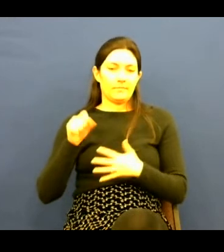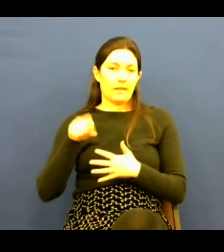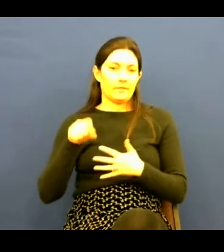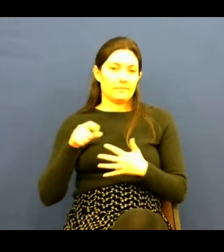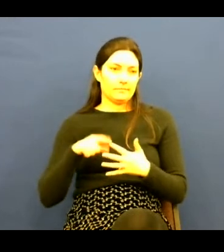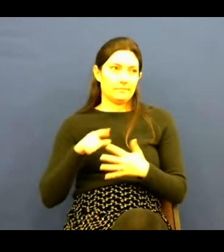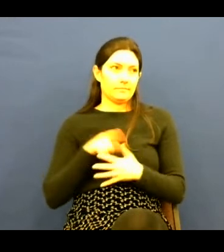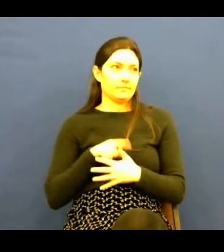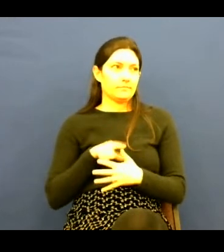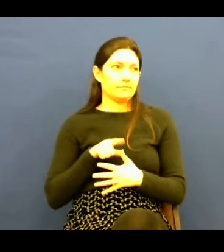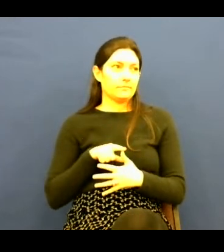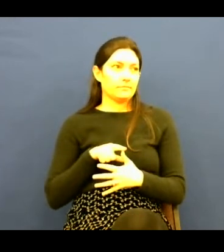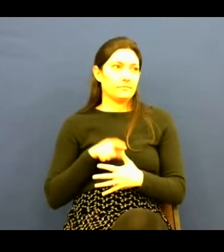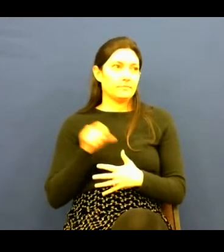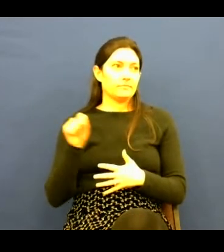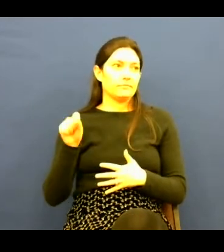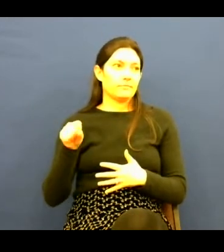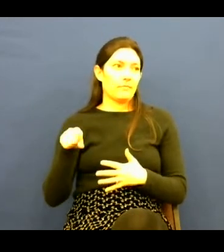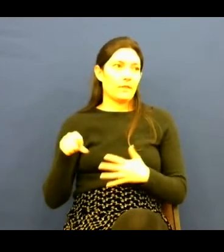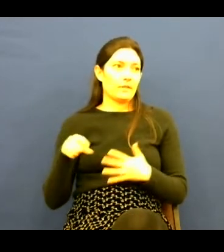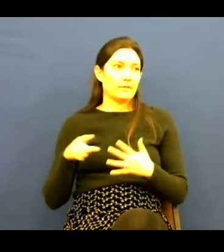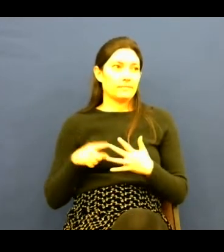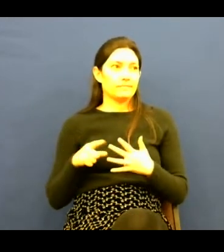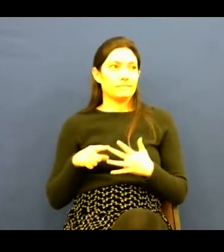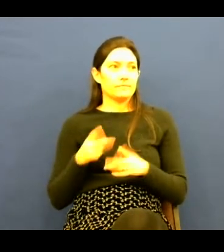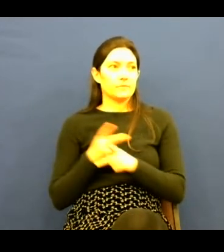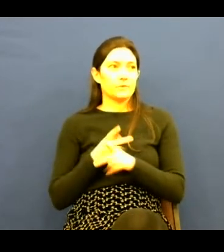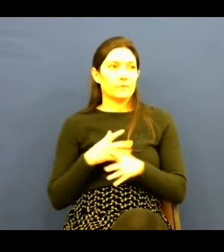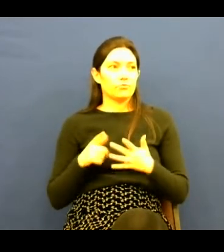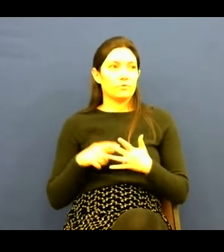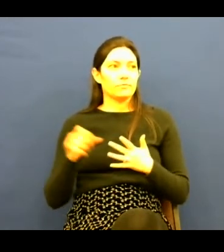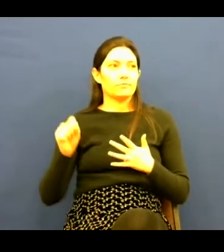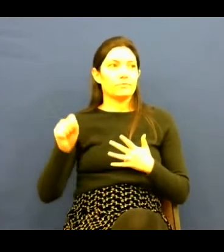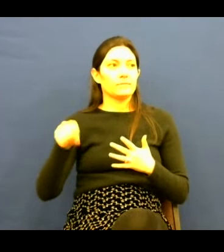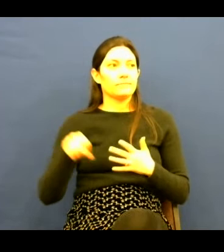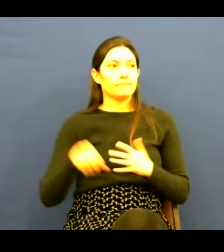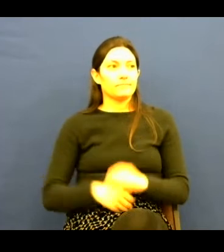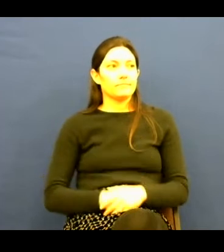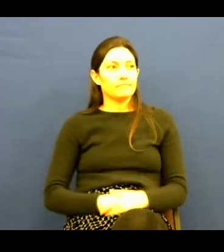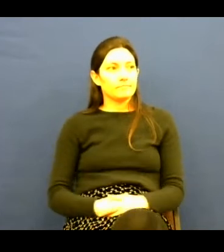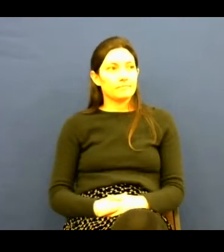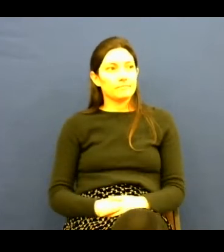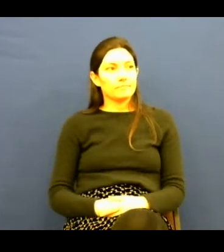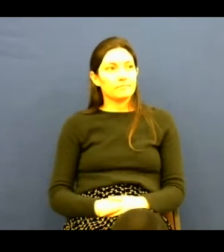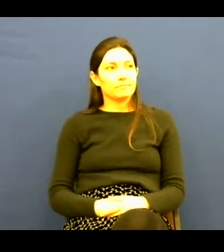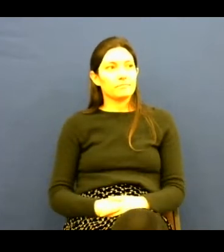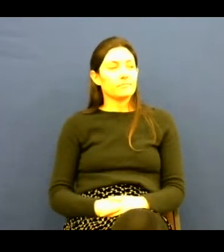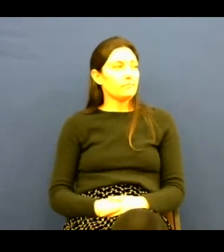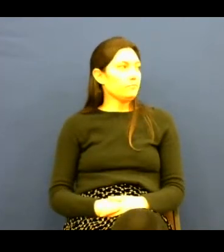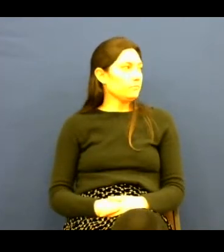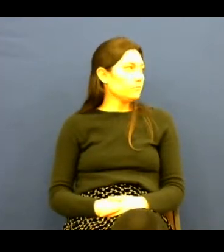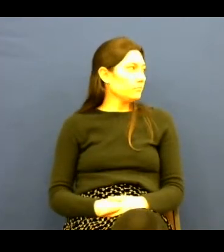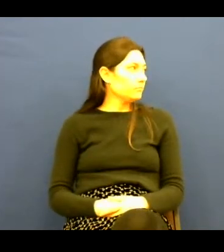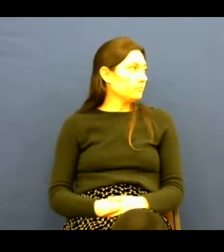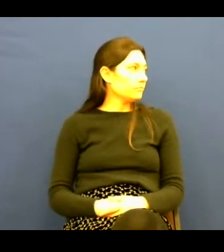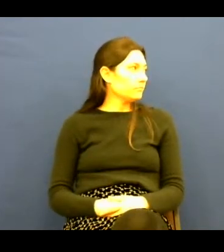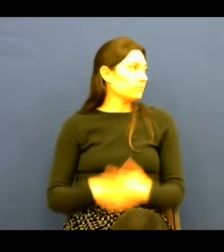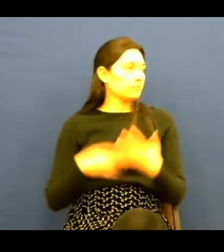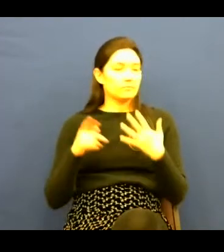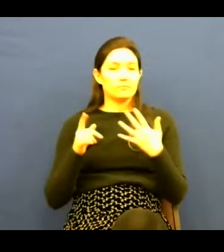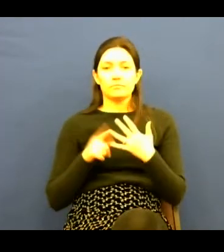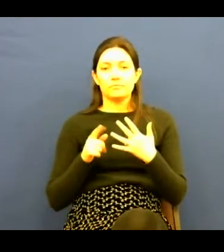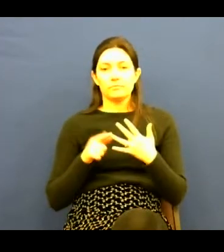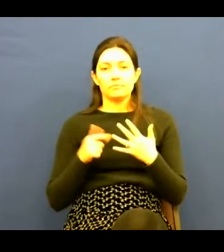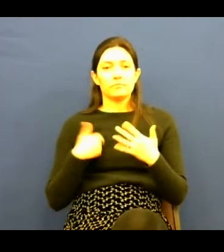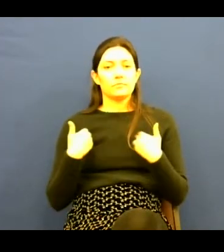Page, Aye. Councilmember Belanca. Aye. Supervisor Schultz. Aye. Mr. Supervisor, fellow town board